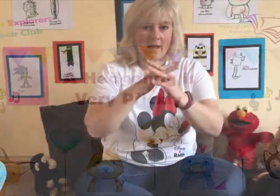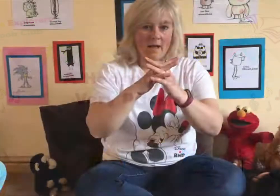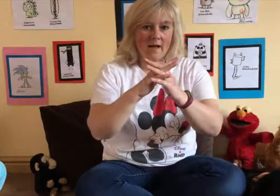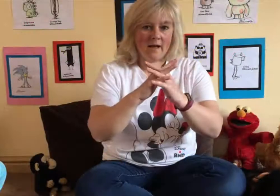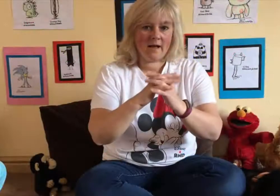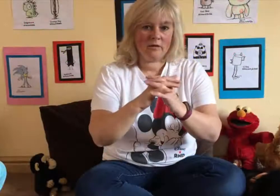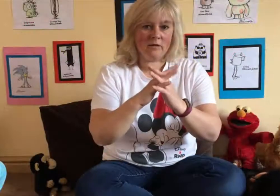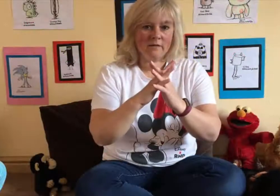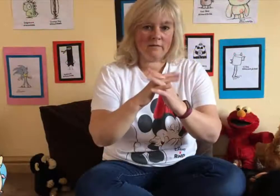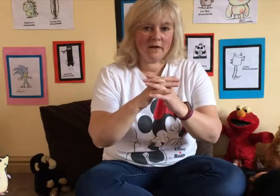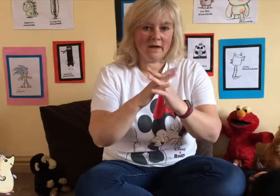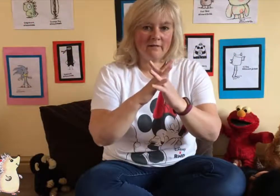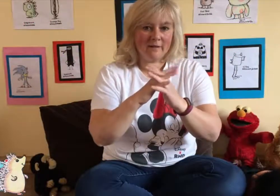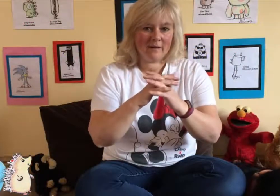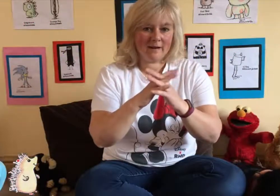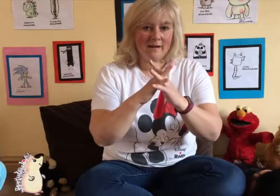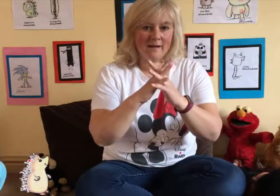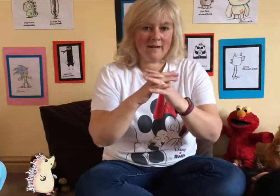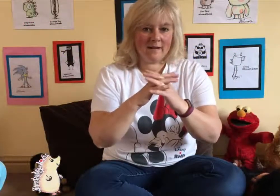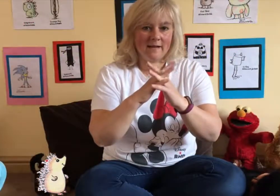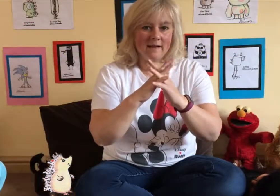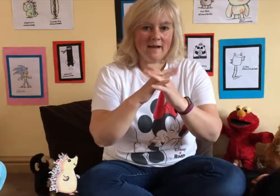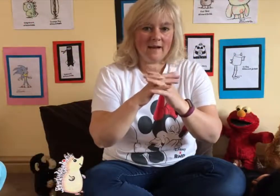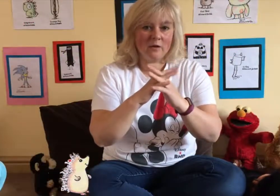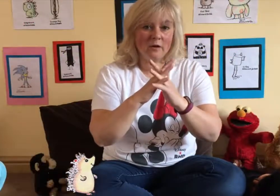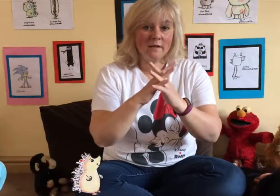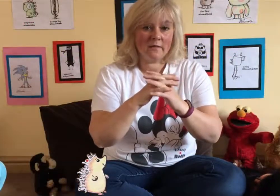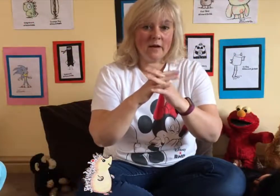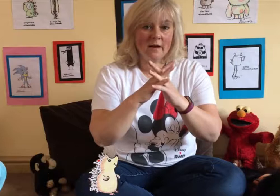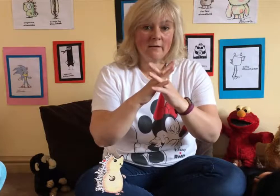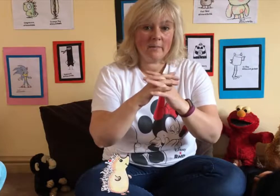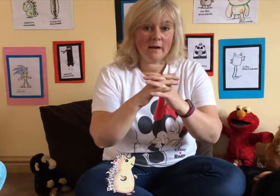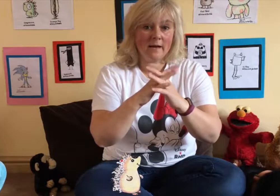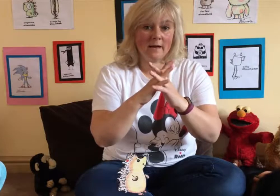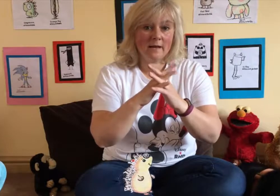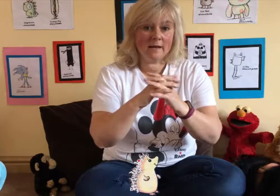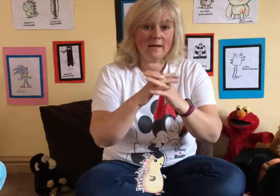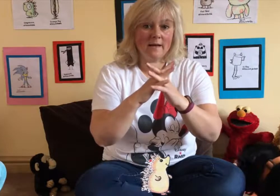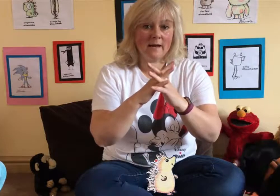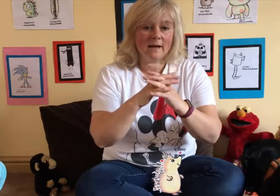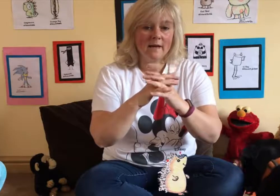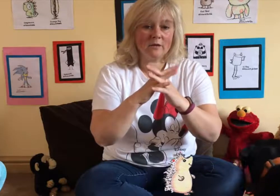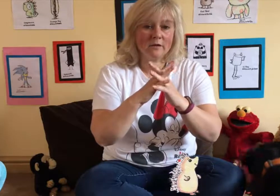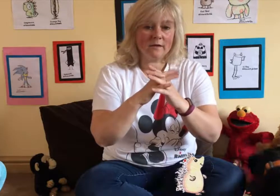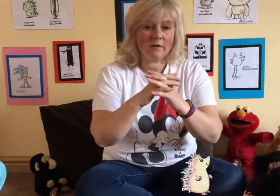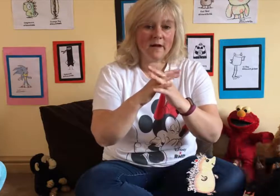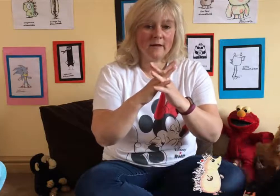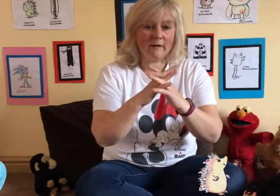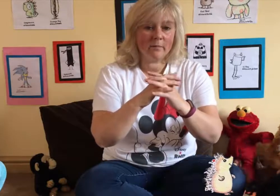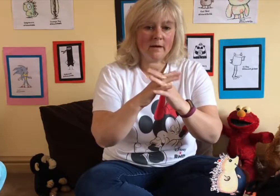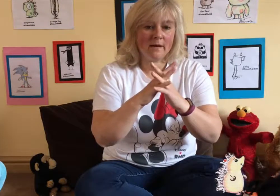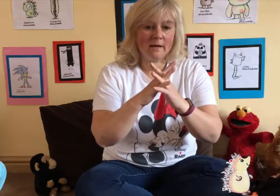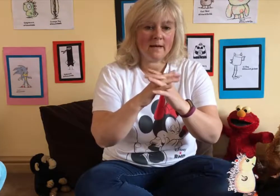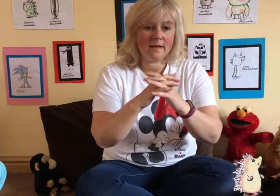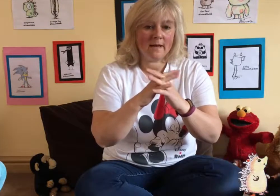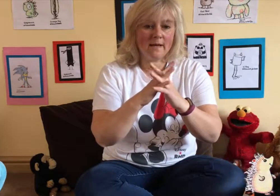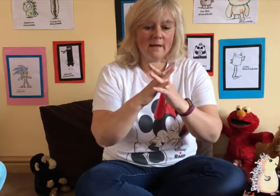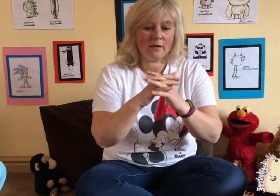A hedgehog is very prickly, a hedgehog is very prickly, a hedgehog is very prickly, it couldn't